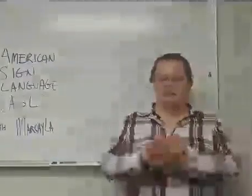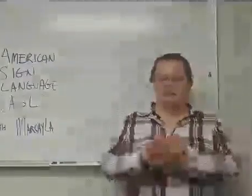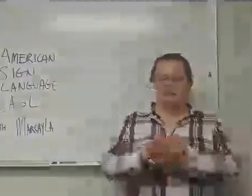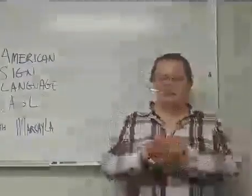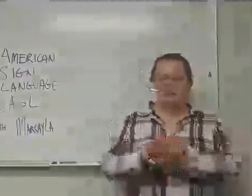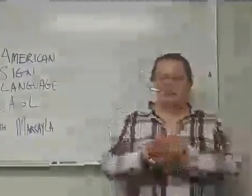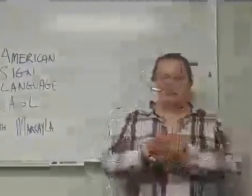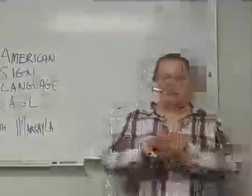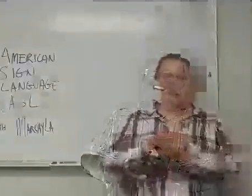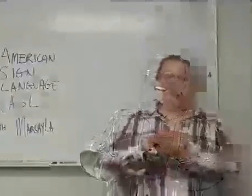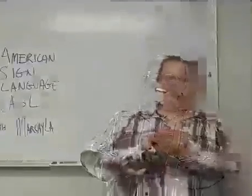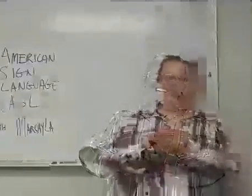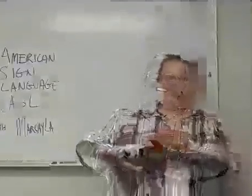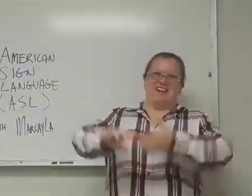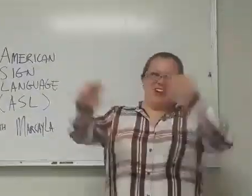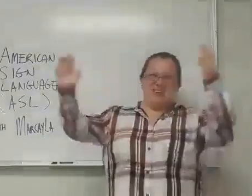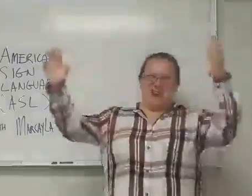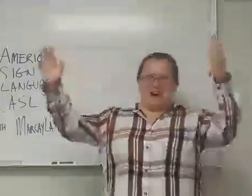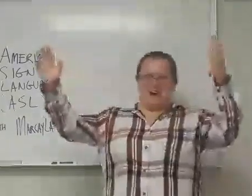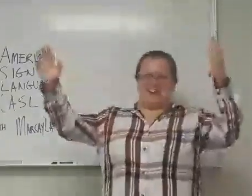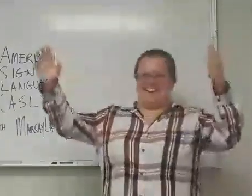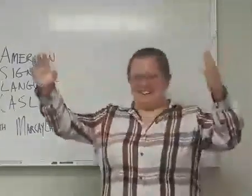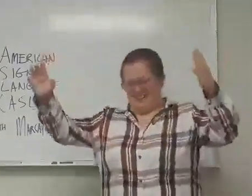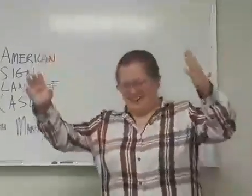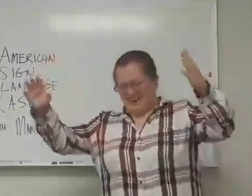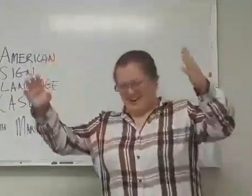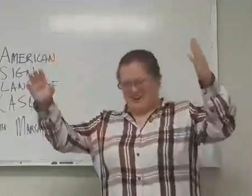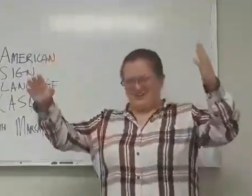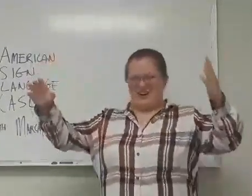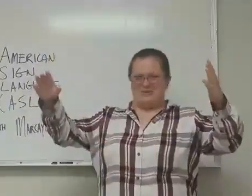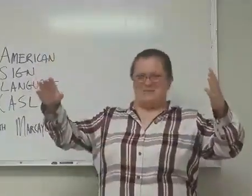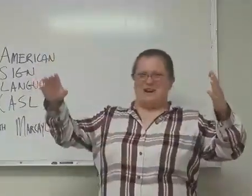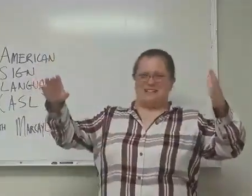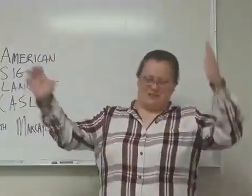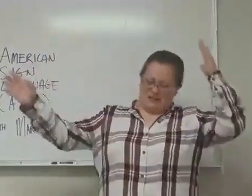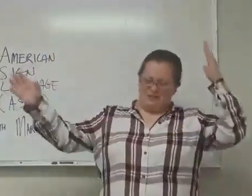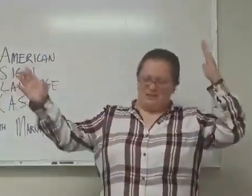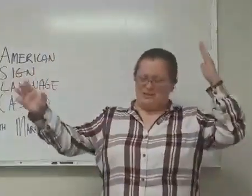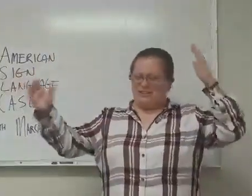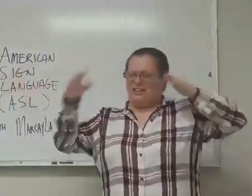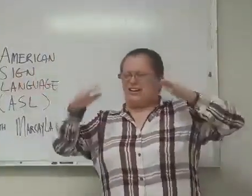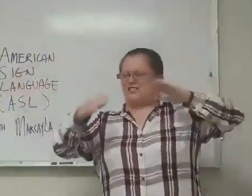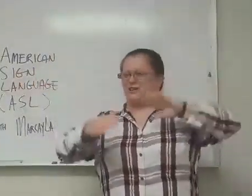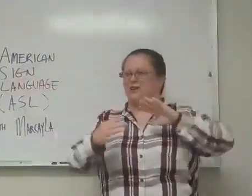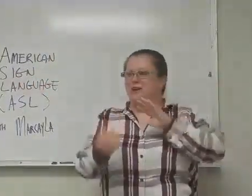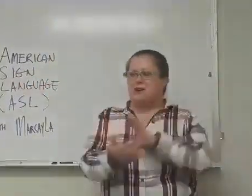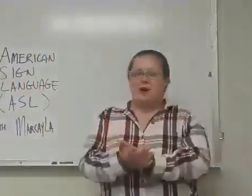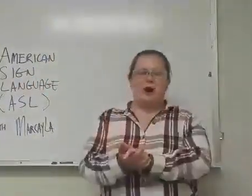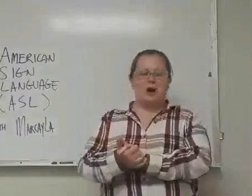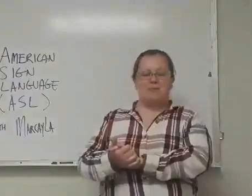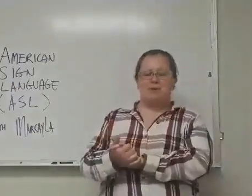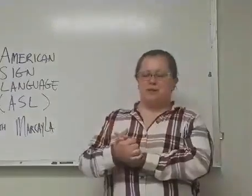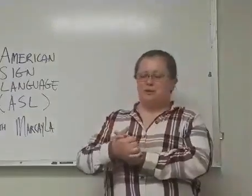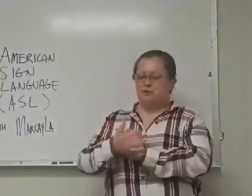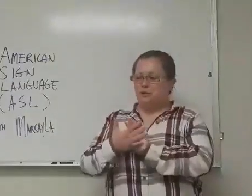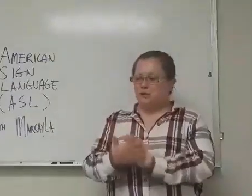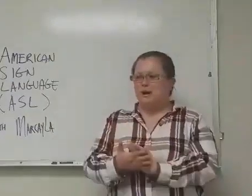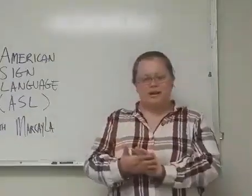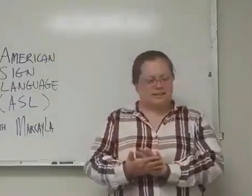And we're back, sorry. You were saying, Marcayla. Alrighty, we're back. We keep losing the connection. But so when you're practicing